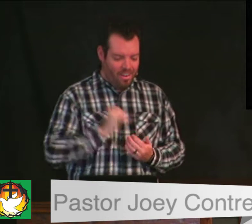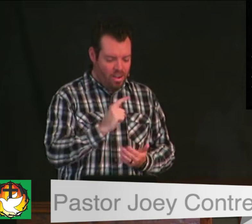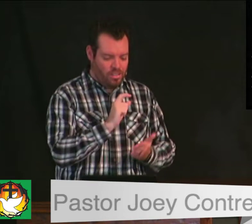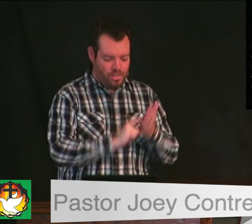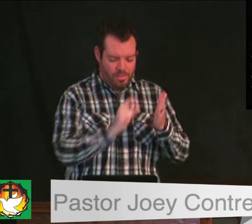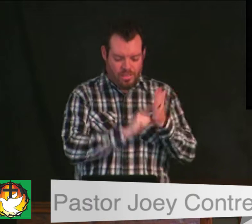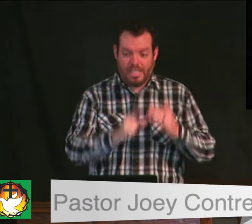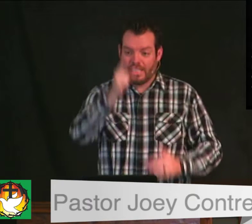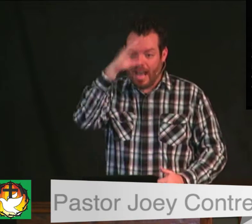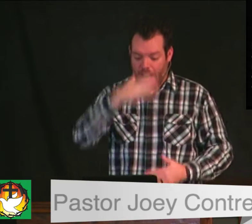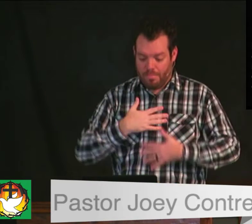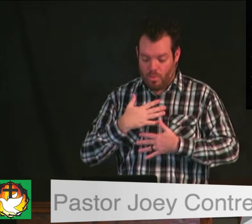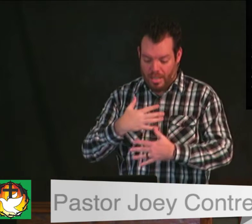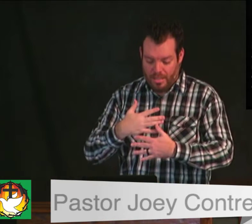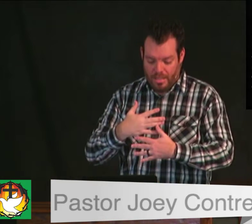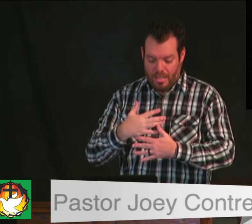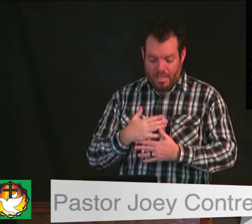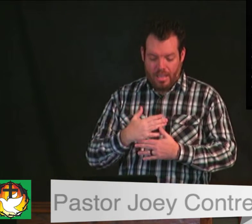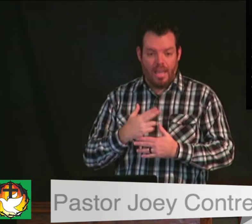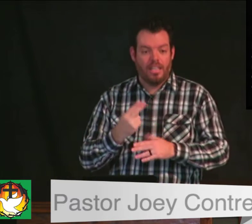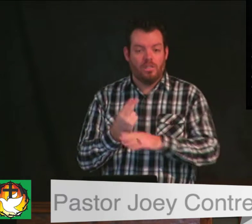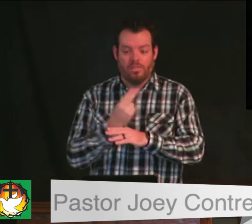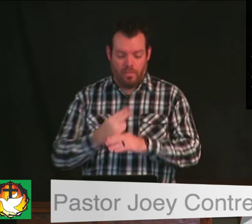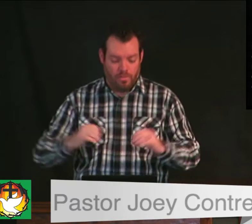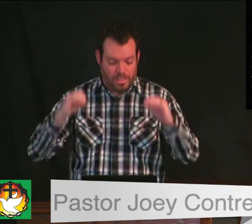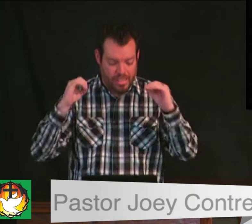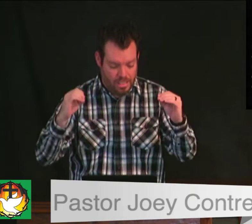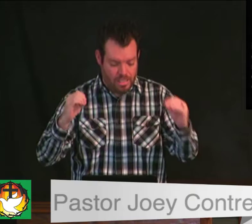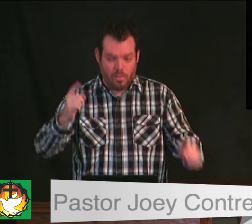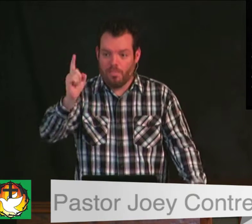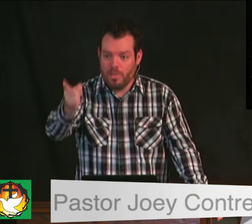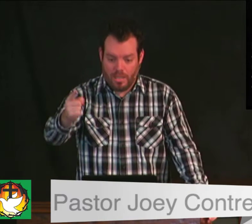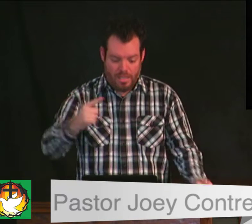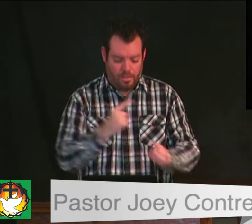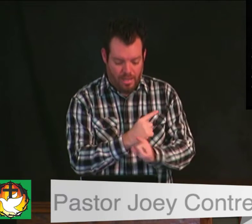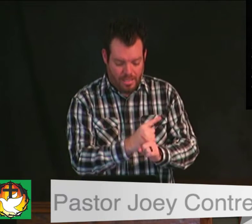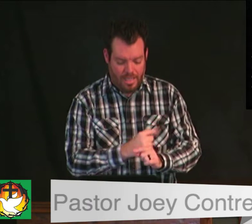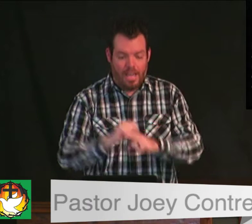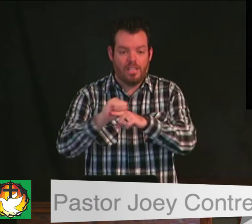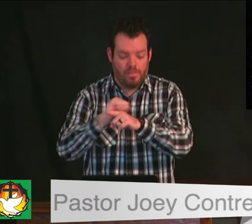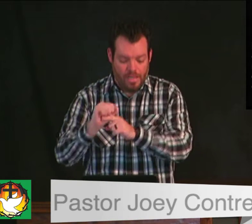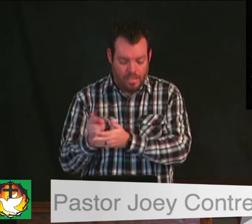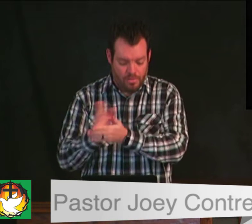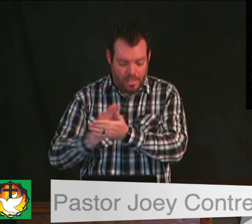All scripture is God-breathed and useful for teaching, rebuking, correcting, and training in